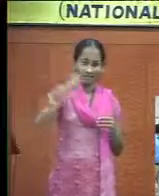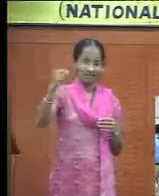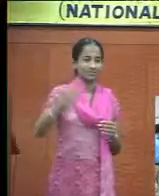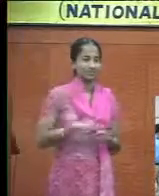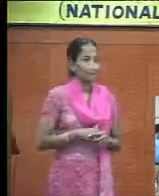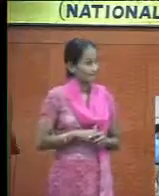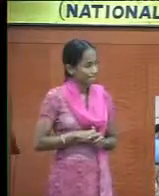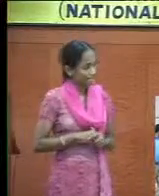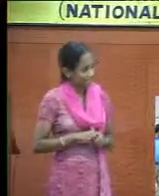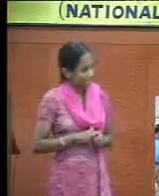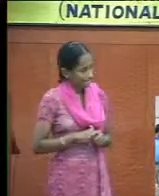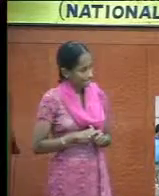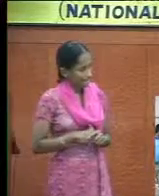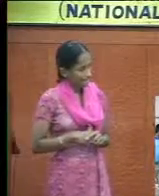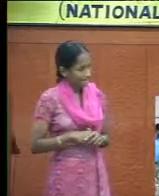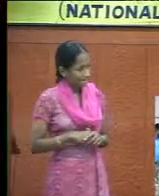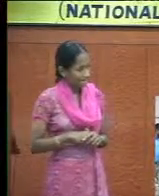in the.